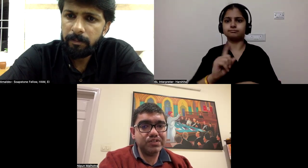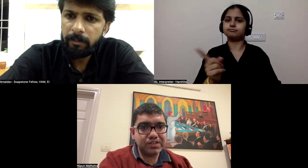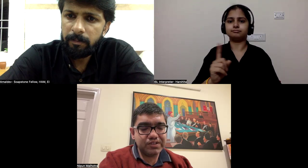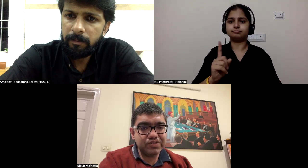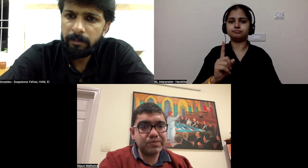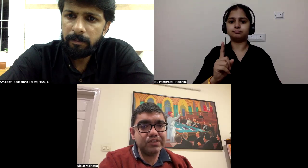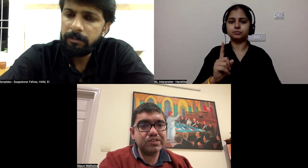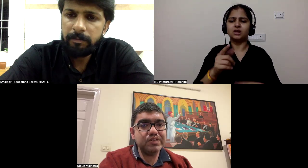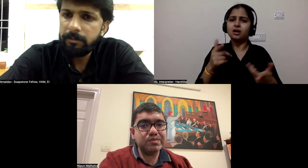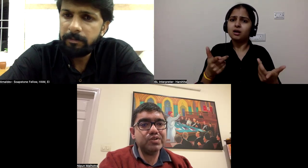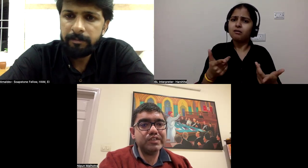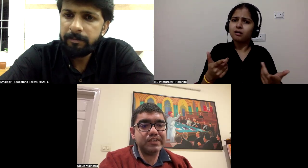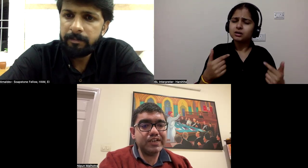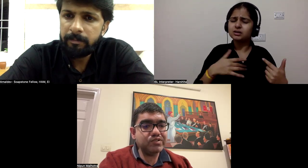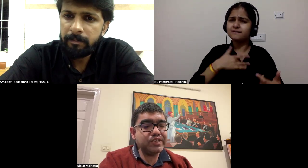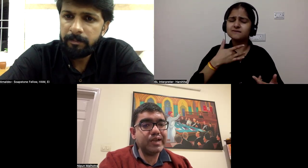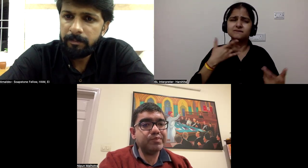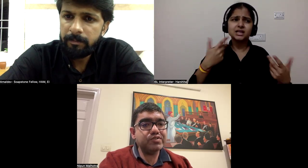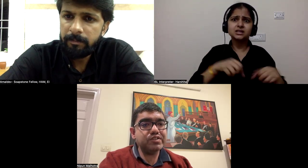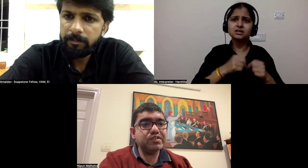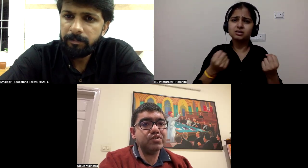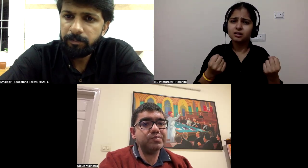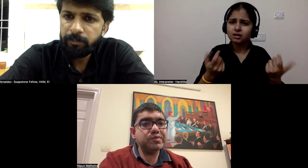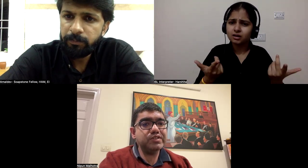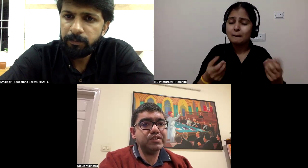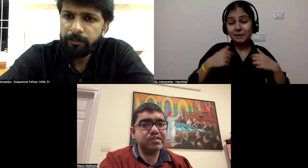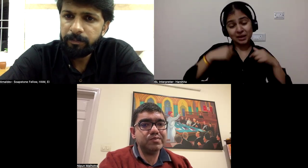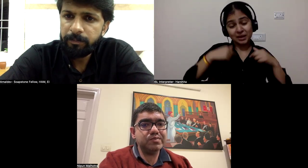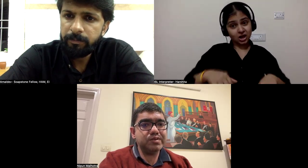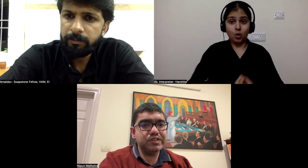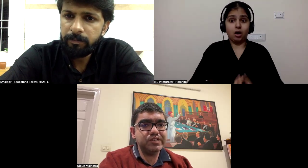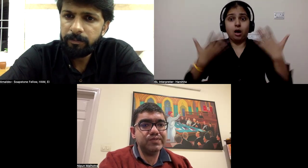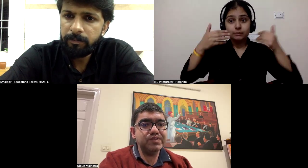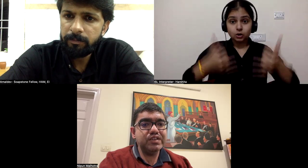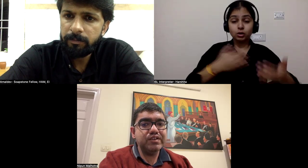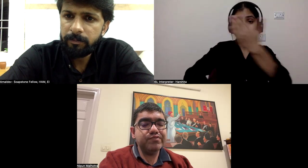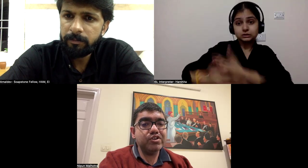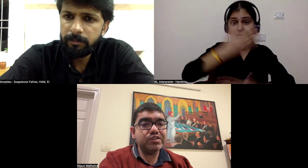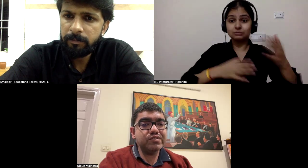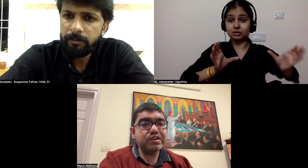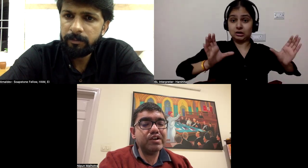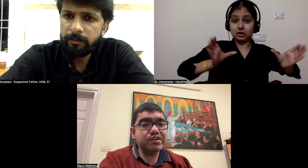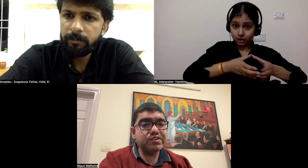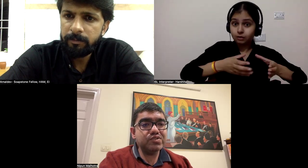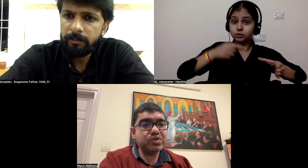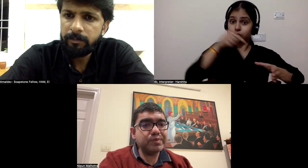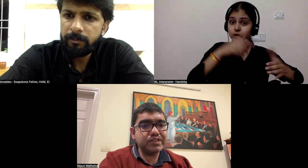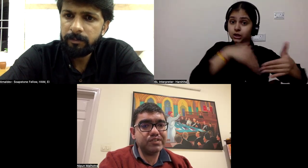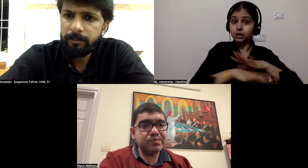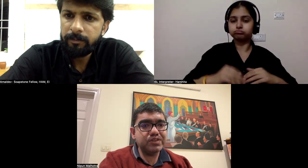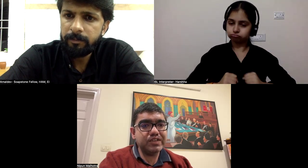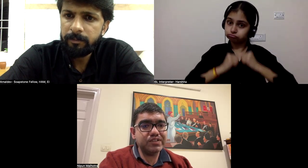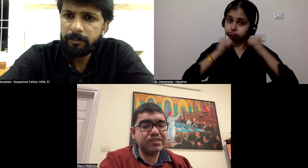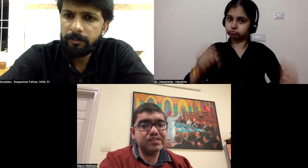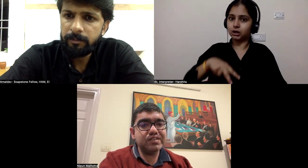was something extremely disappointing. And I was very happy to see that a lot of people within the disabled community fought stood up against